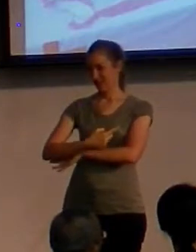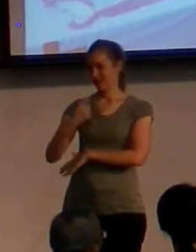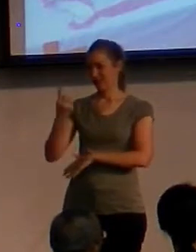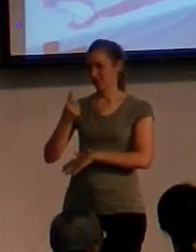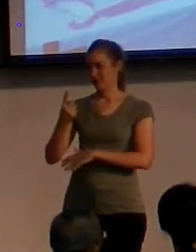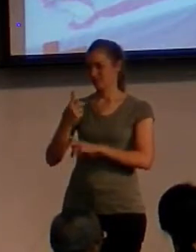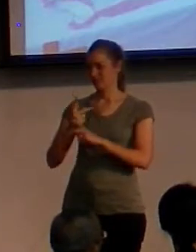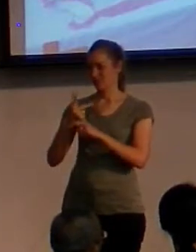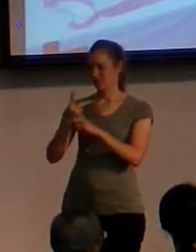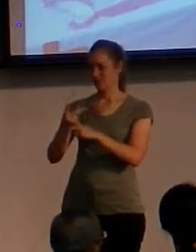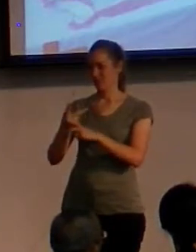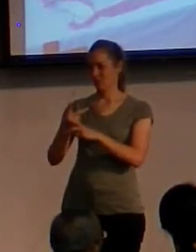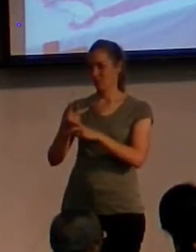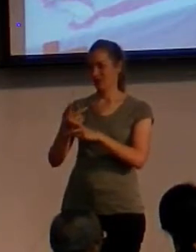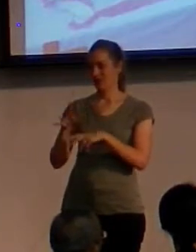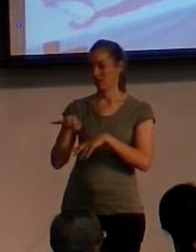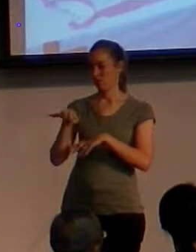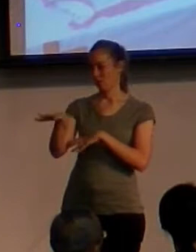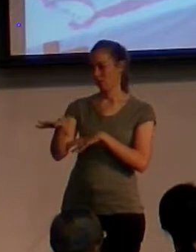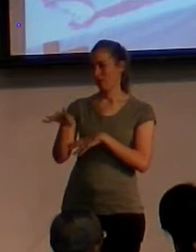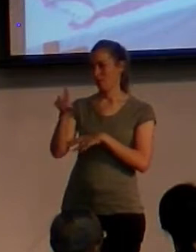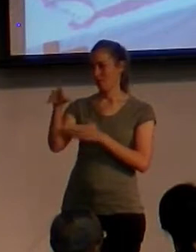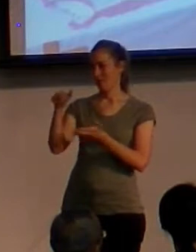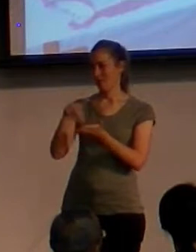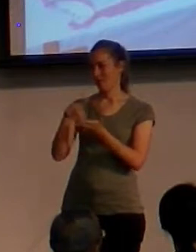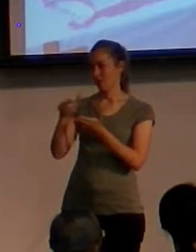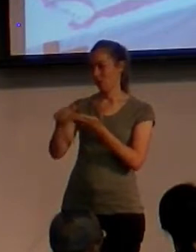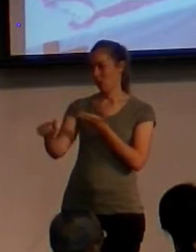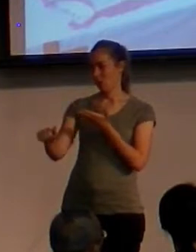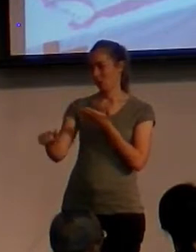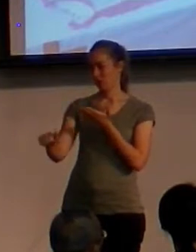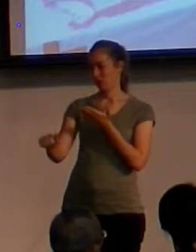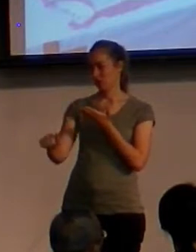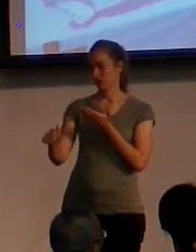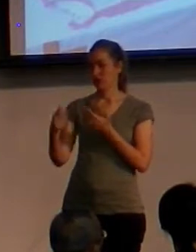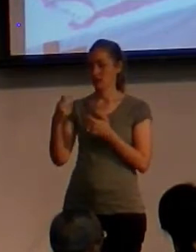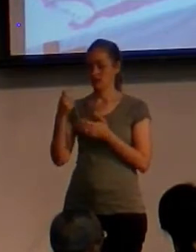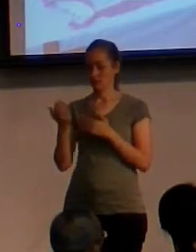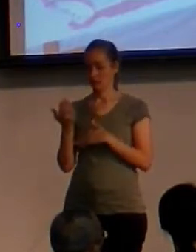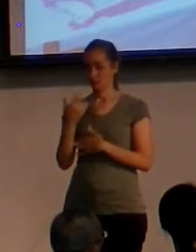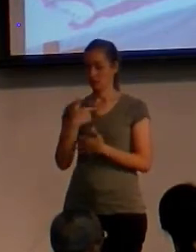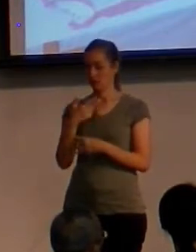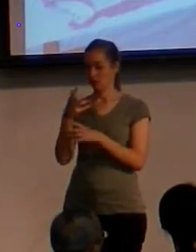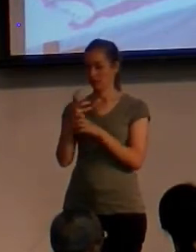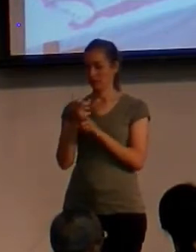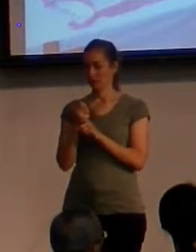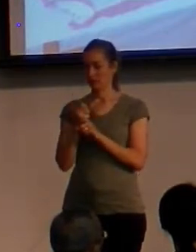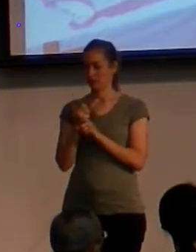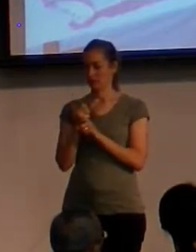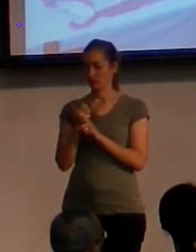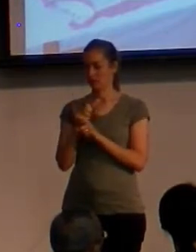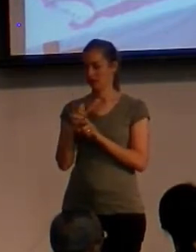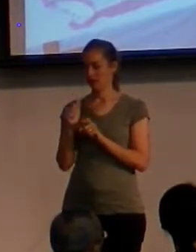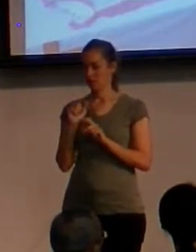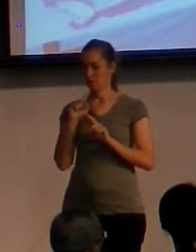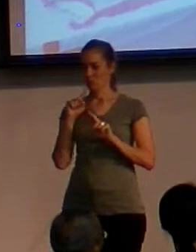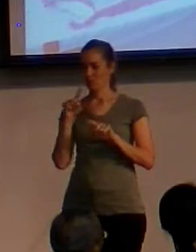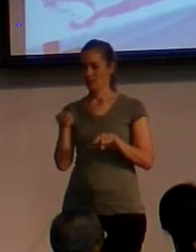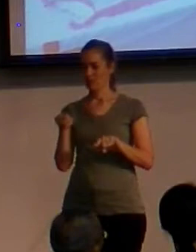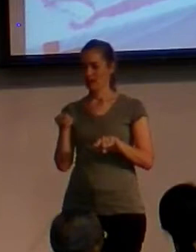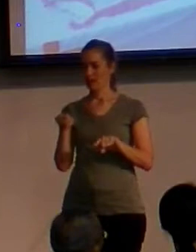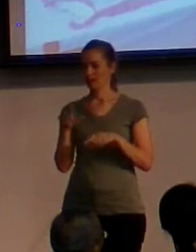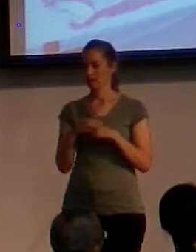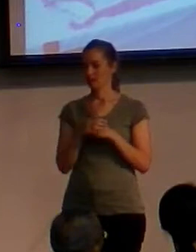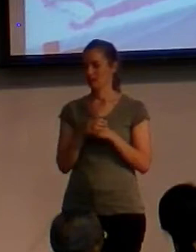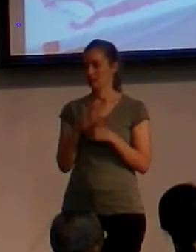donated $1,000 that we had requested, and just now received this morning reply to the request I